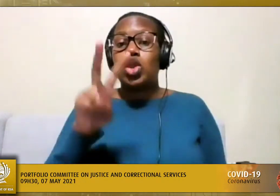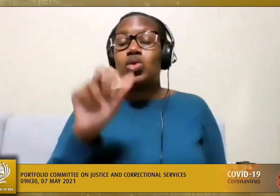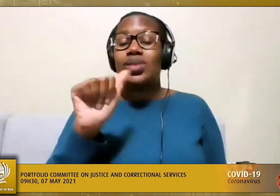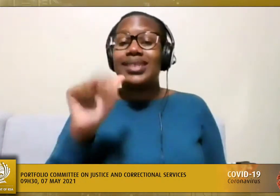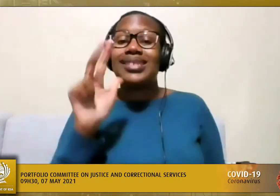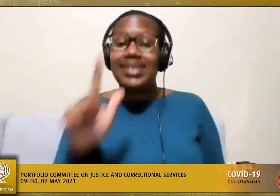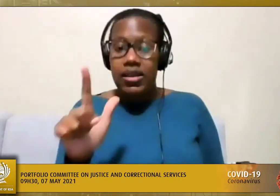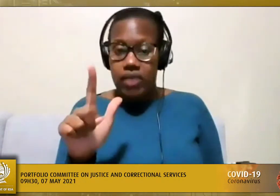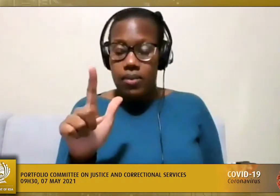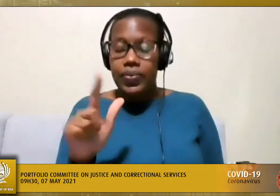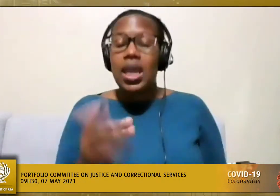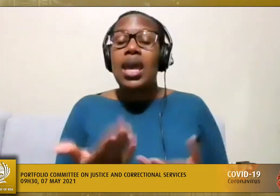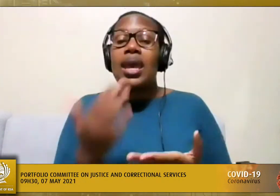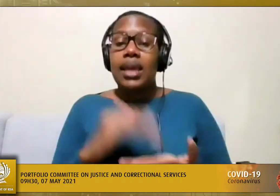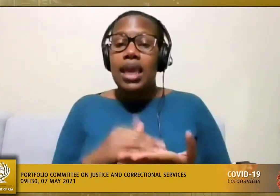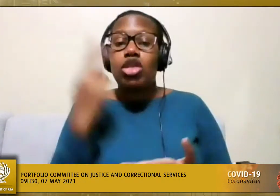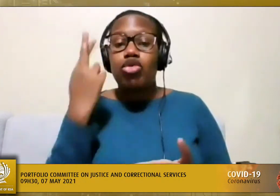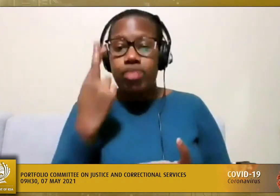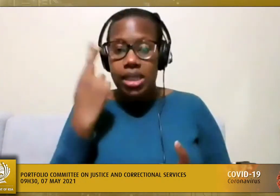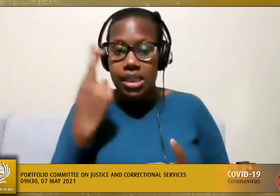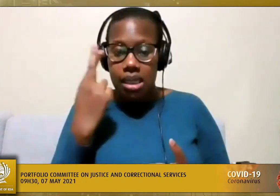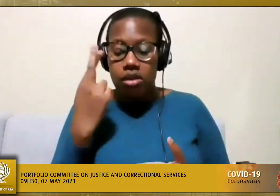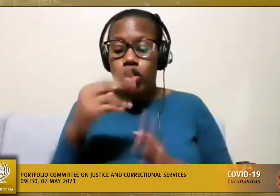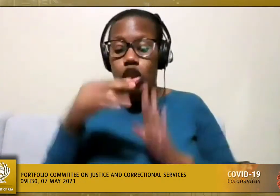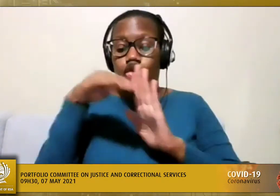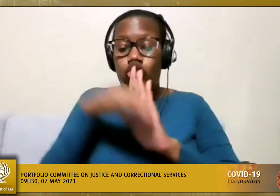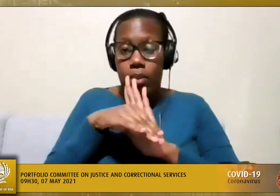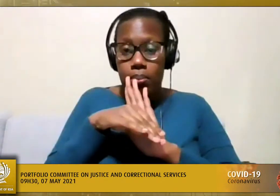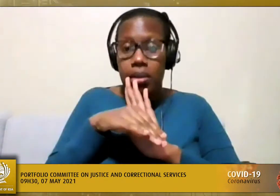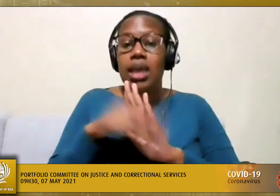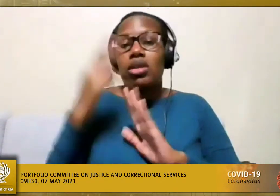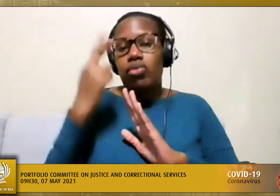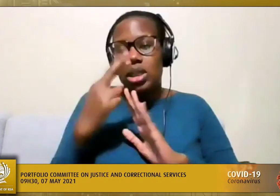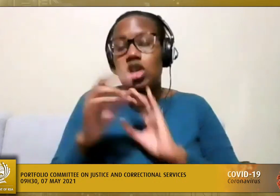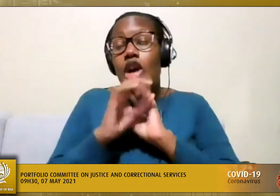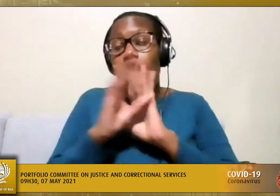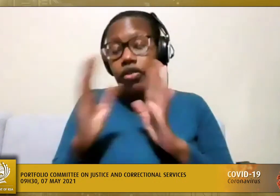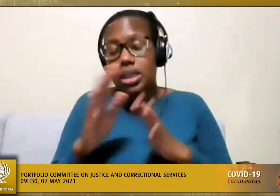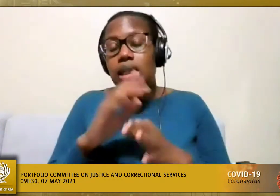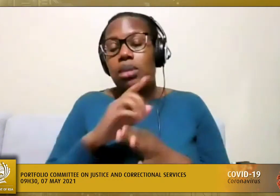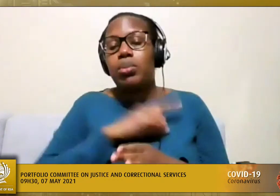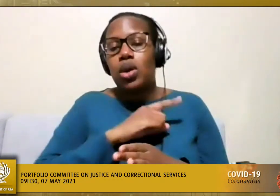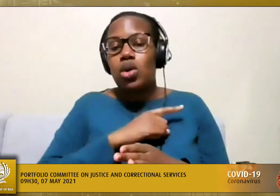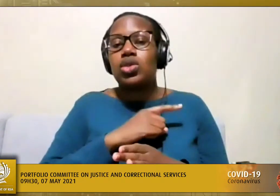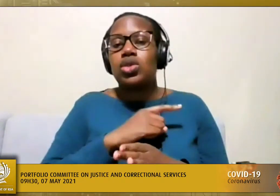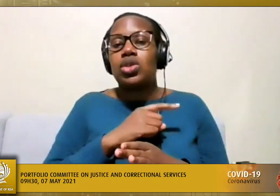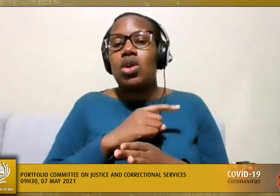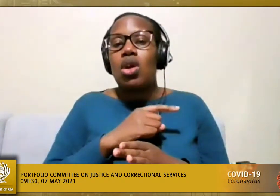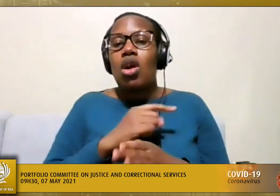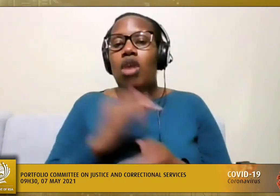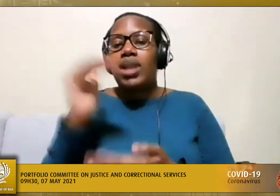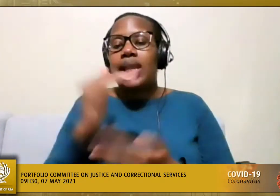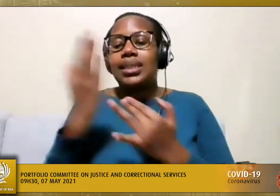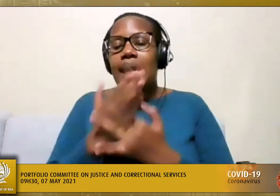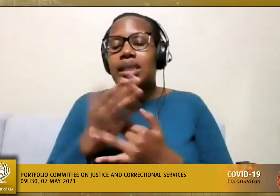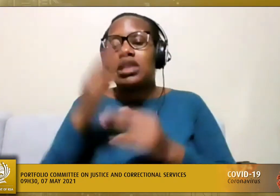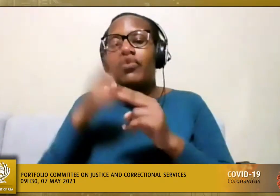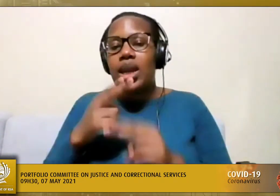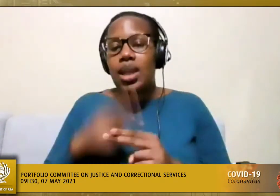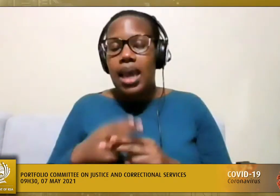once again the reason would be for the slight drop is obviously because of the impact that less cases were finalized